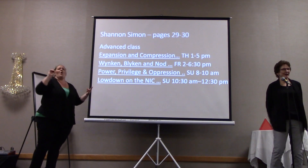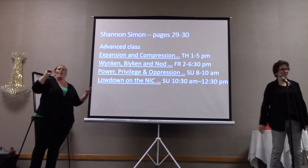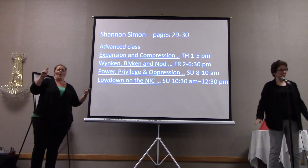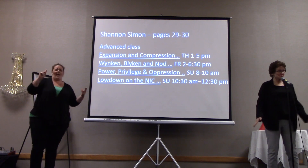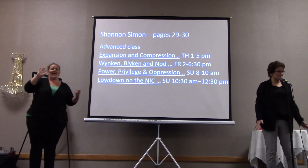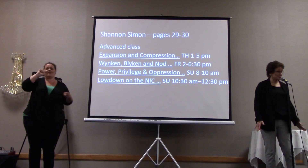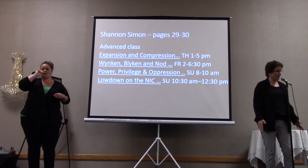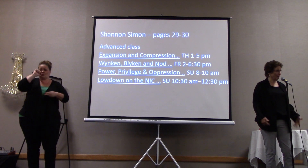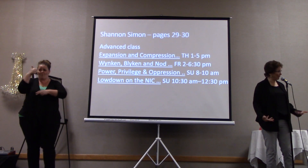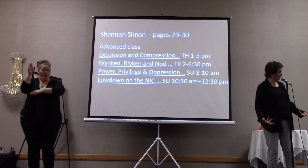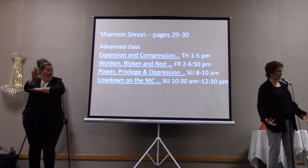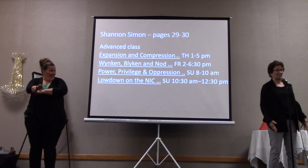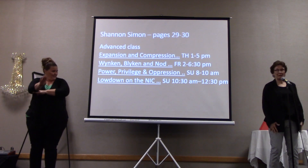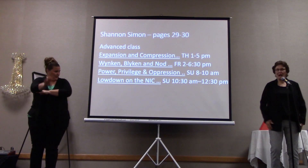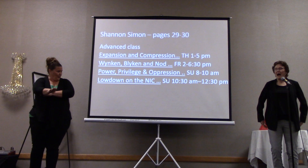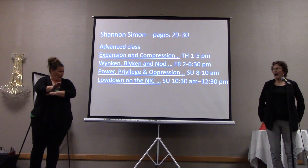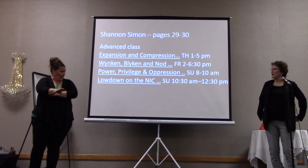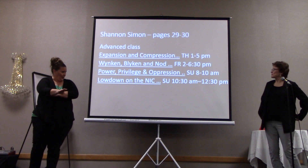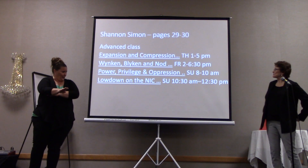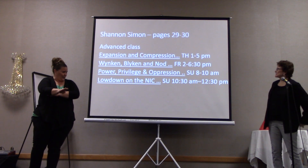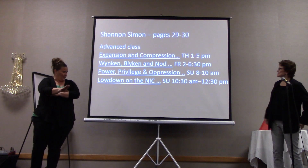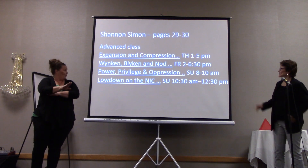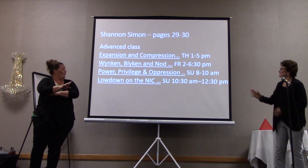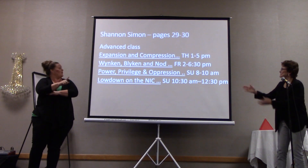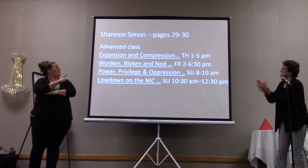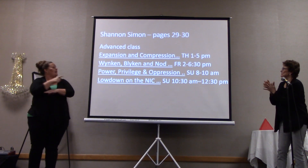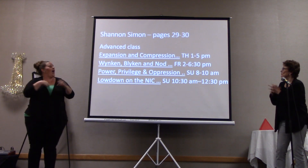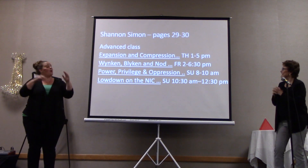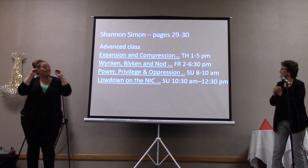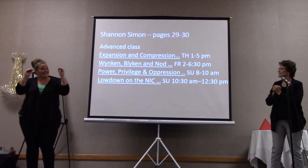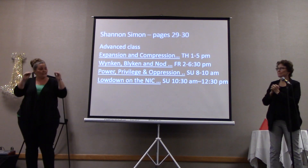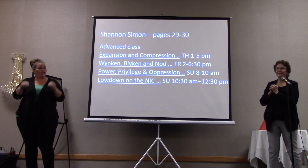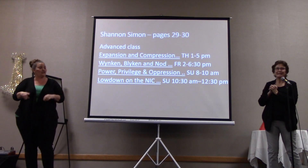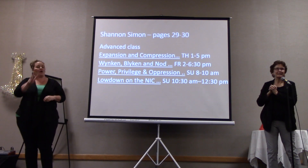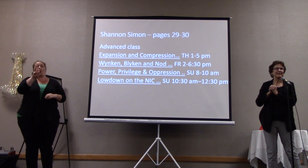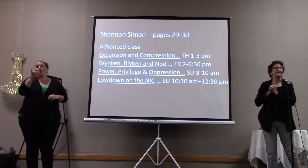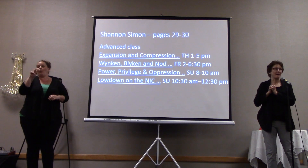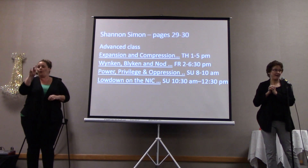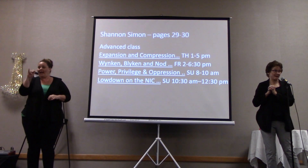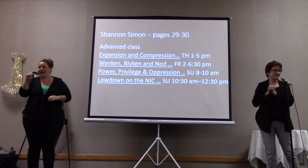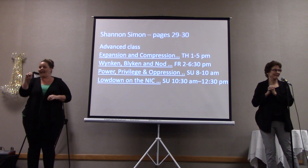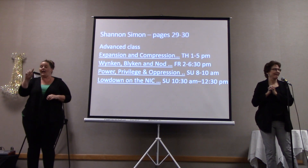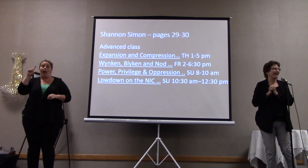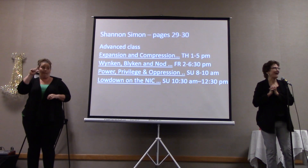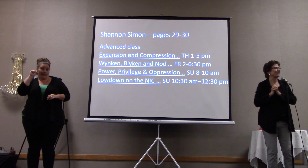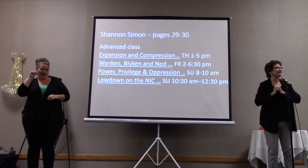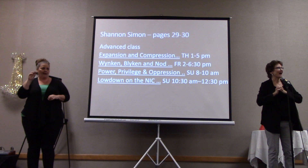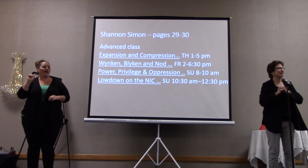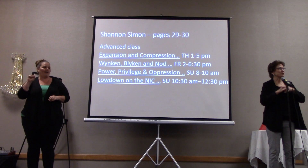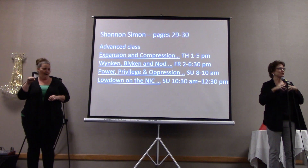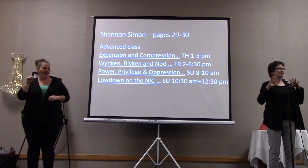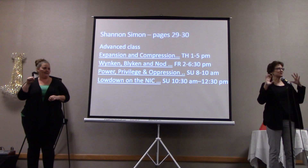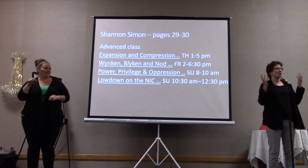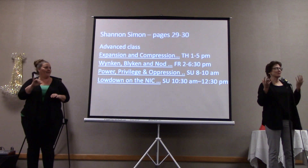tomorrow afternoon, I will be teaching Winkin', Blinkin', and Nod, and